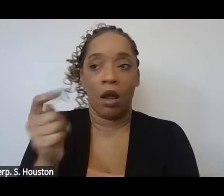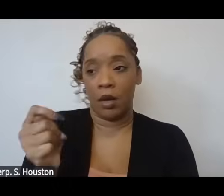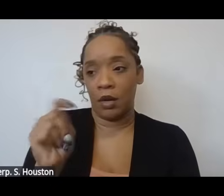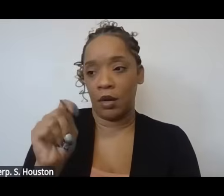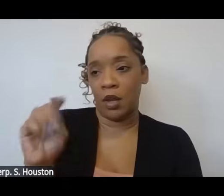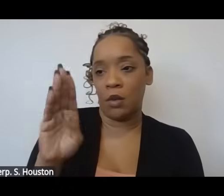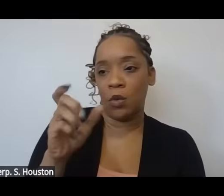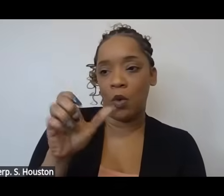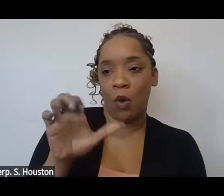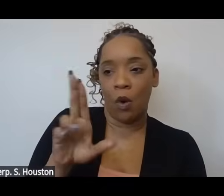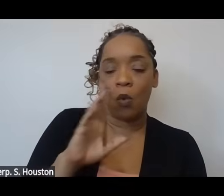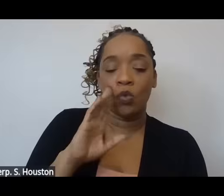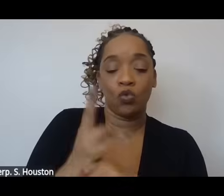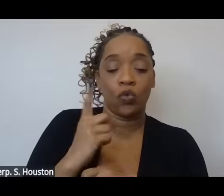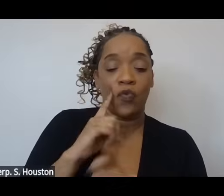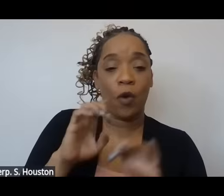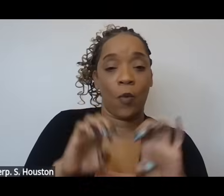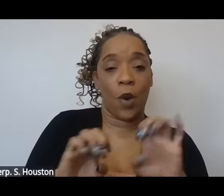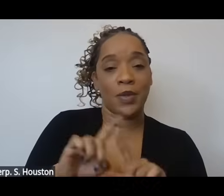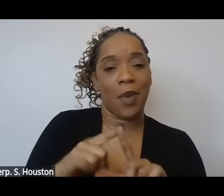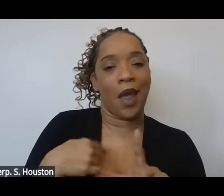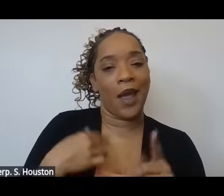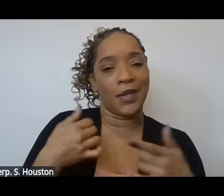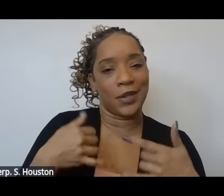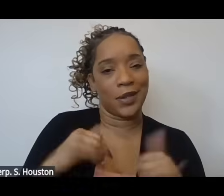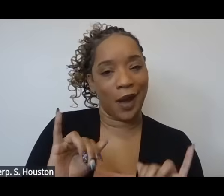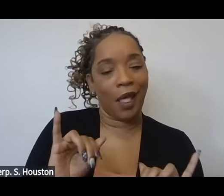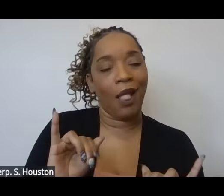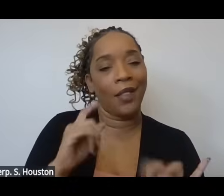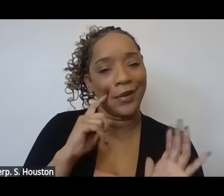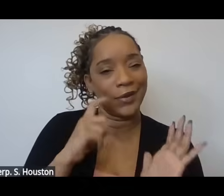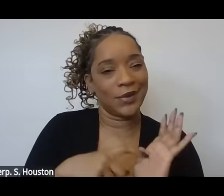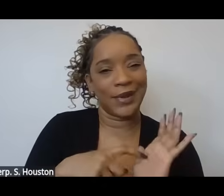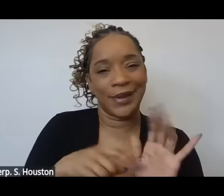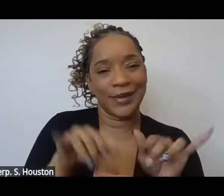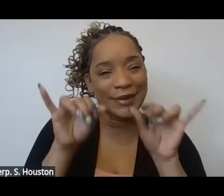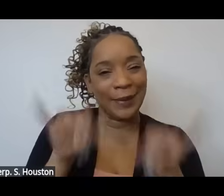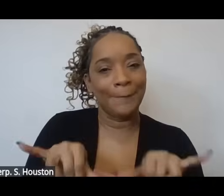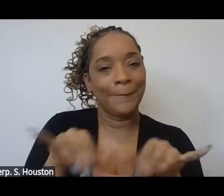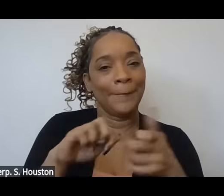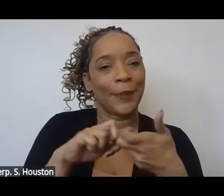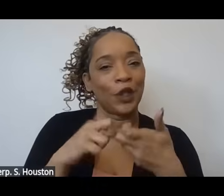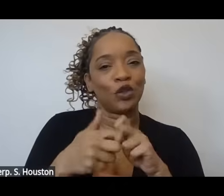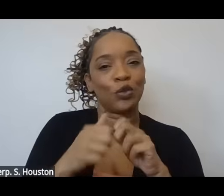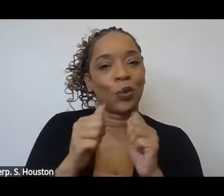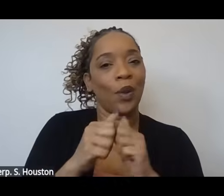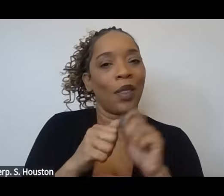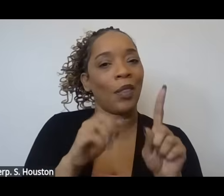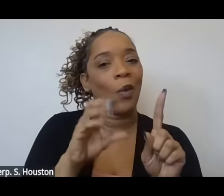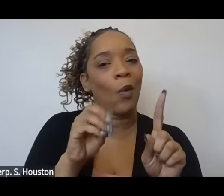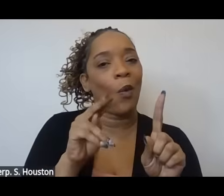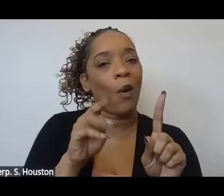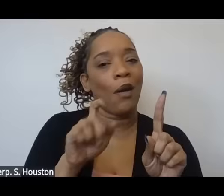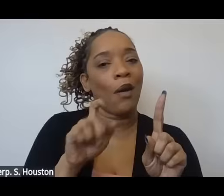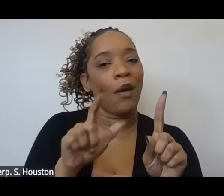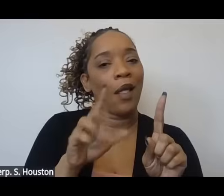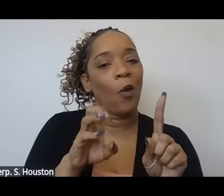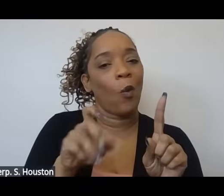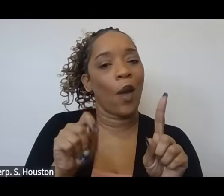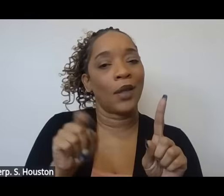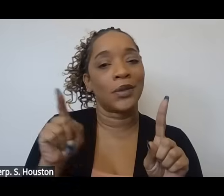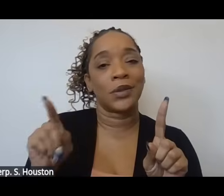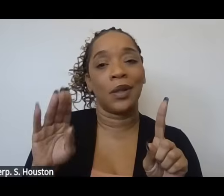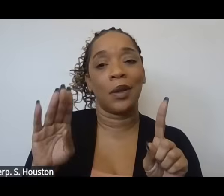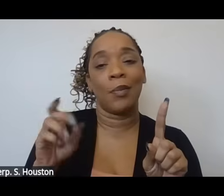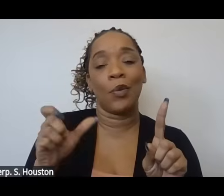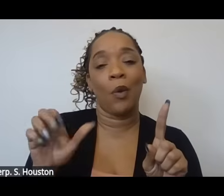But I still see the same issue that we faced with Cornell West. The Bureau decides to investigate. We have a